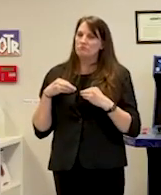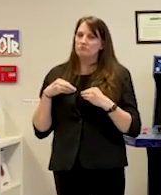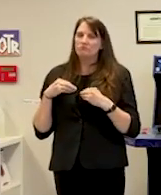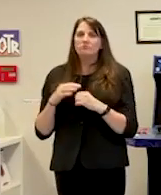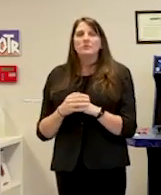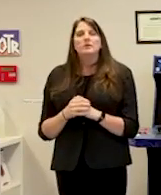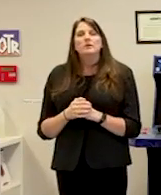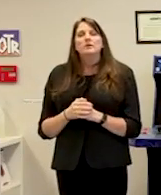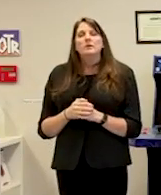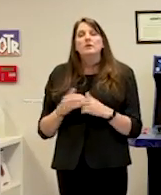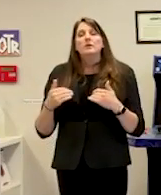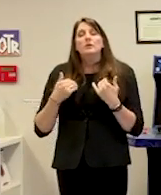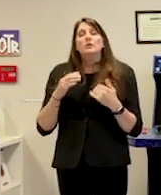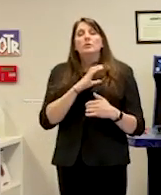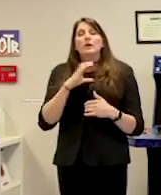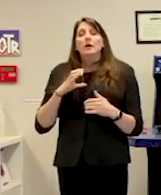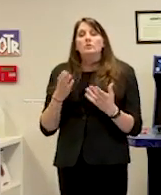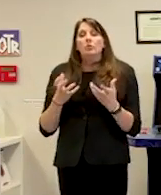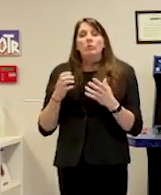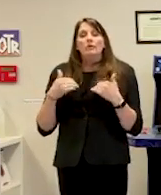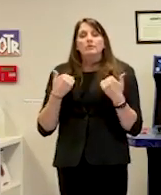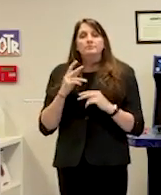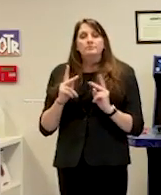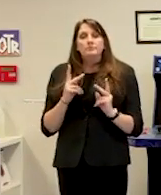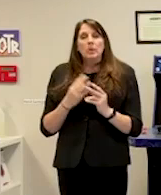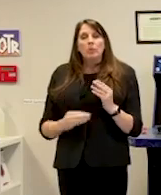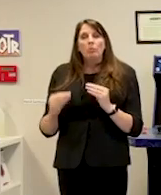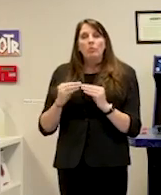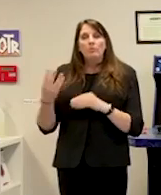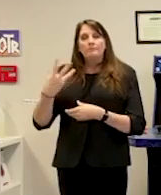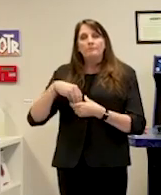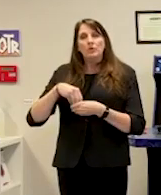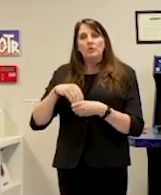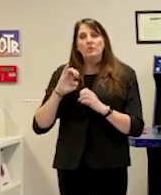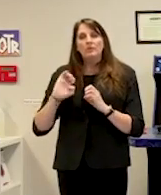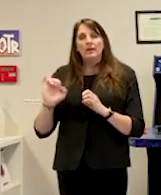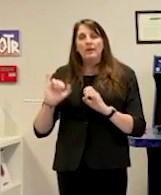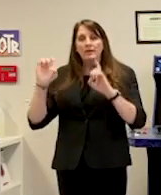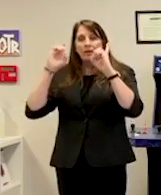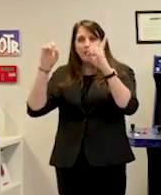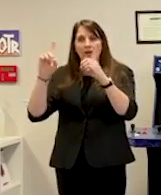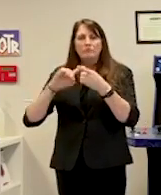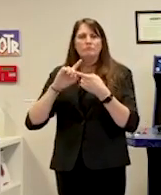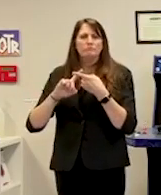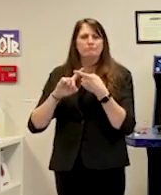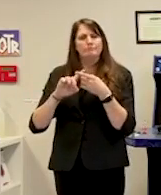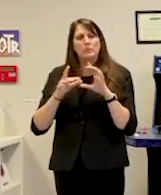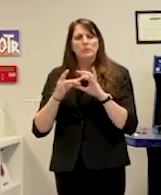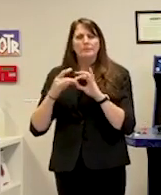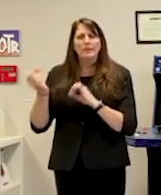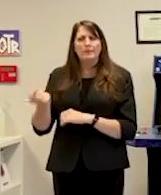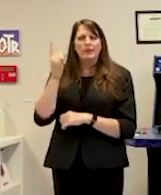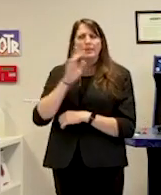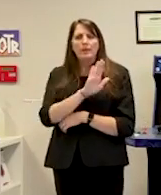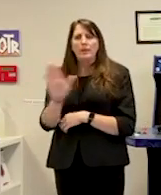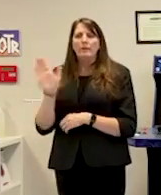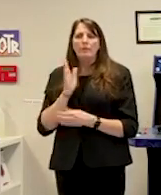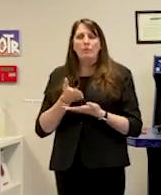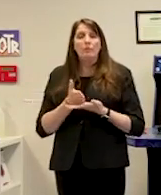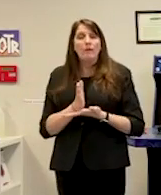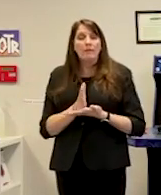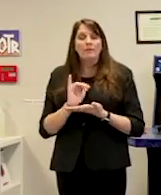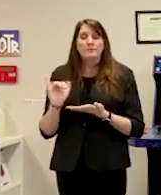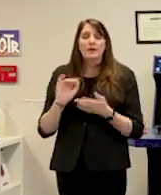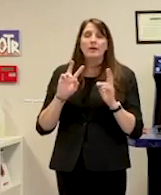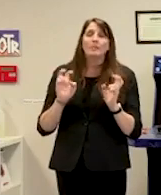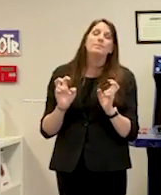The Youth Council also wants young people to be better involved in and better educated when it comes to understanding their rights in such topics